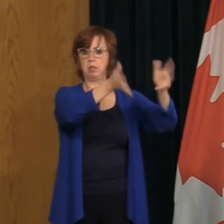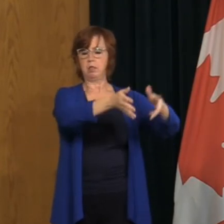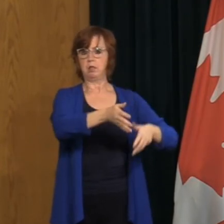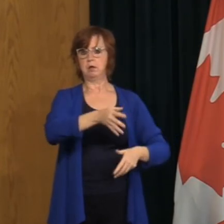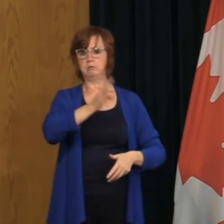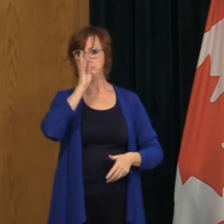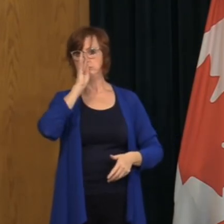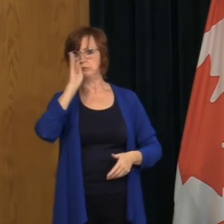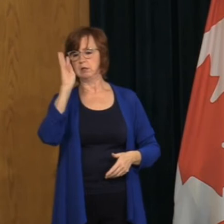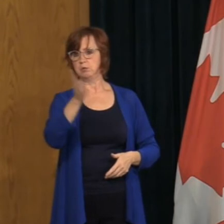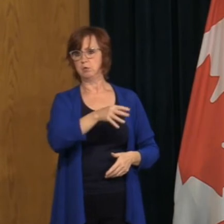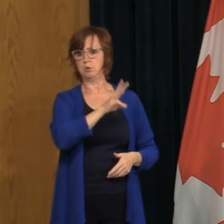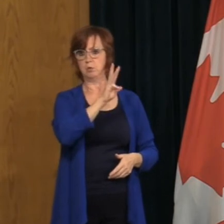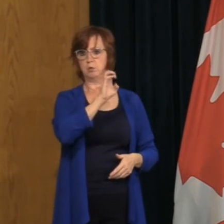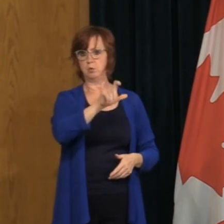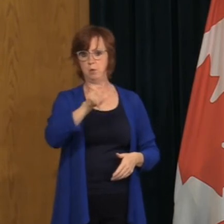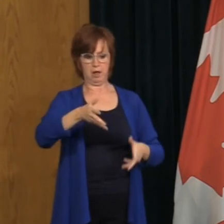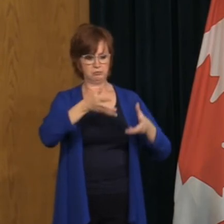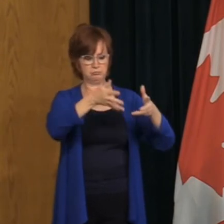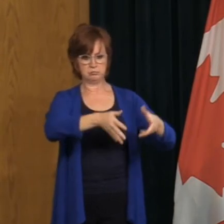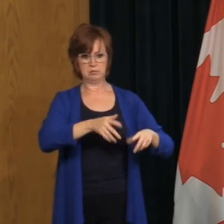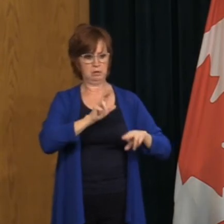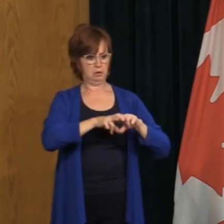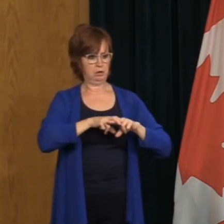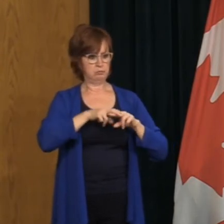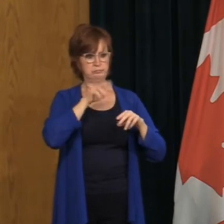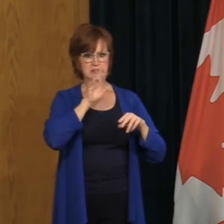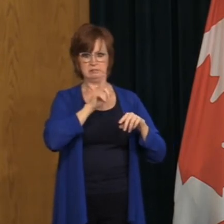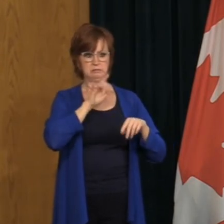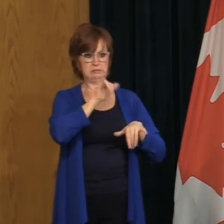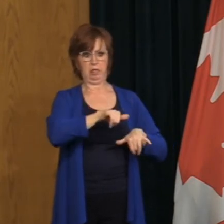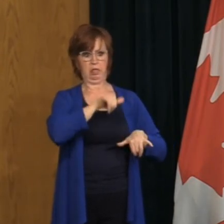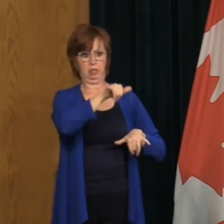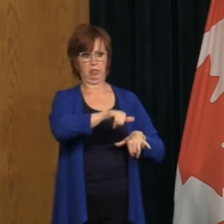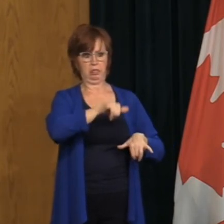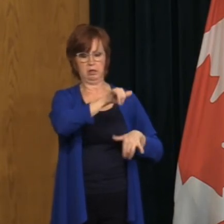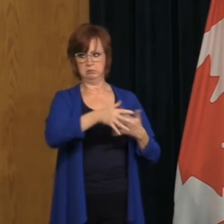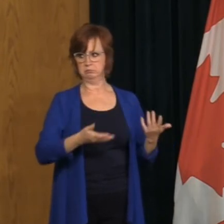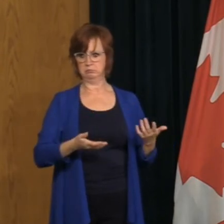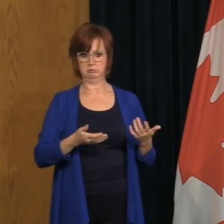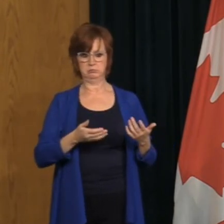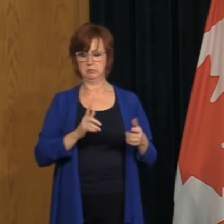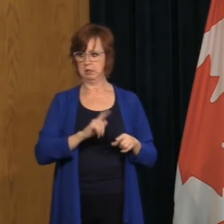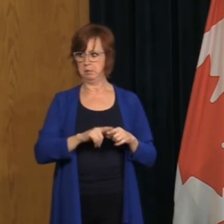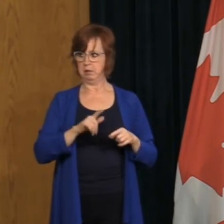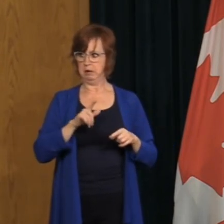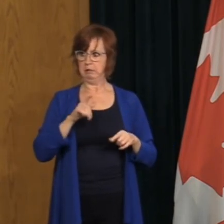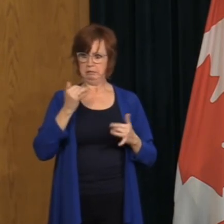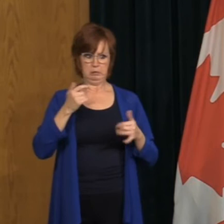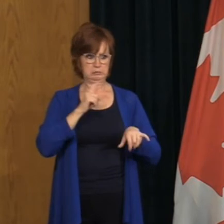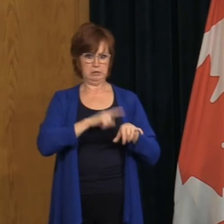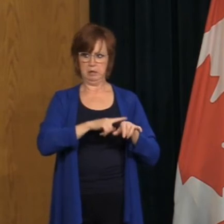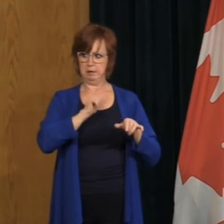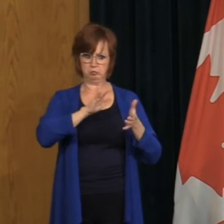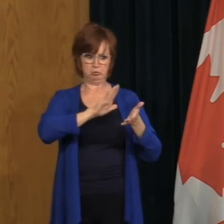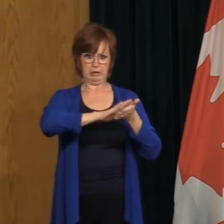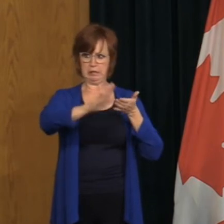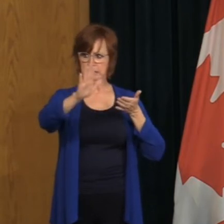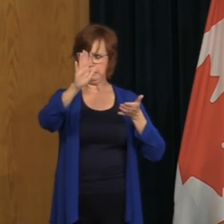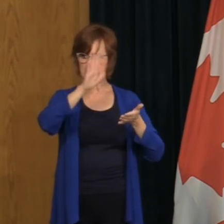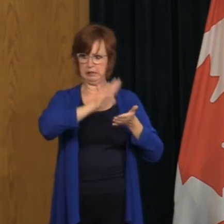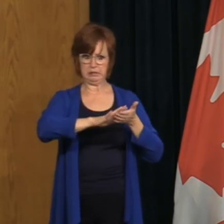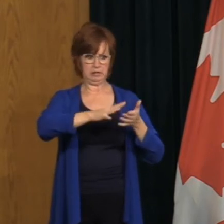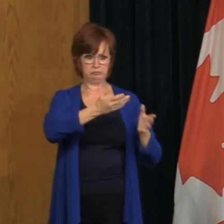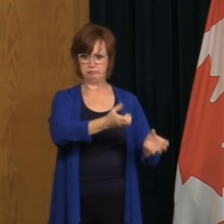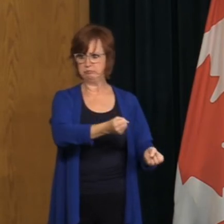you know, that was asked for a number of years ago by the former premier, and that is getting people to work